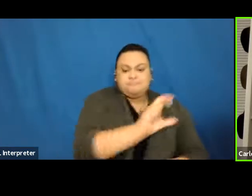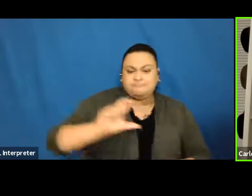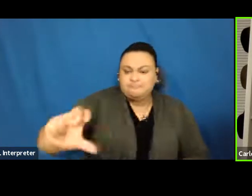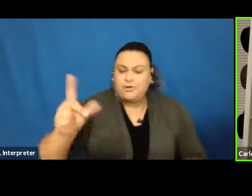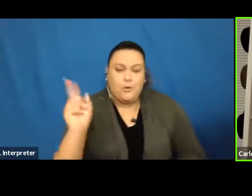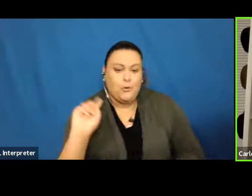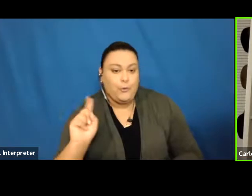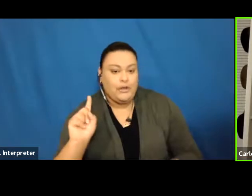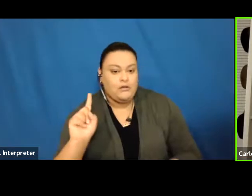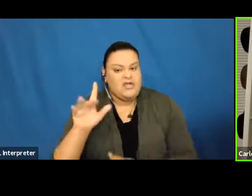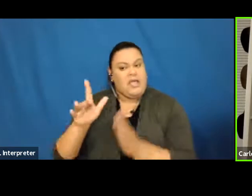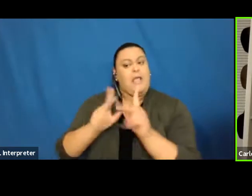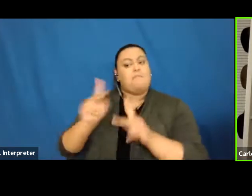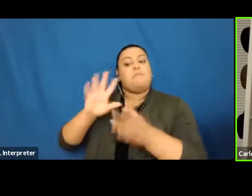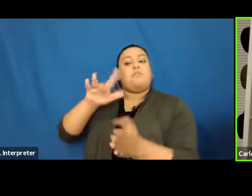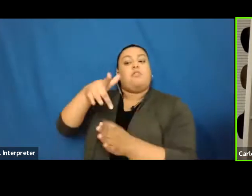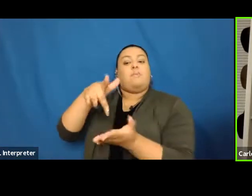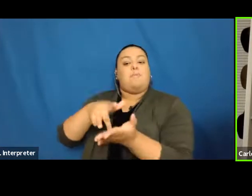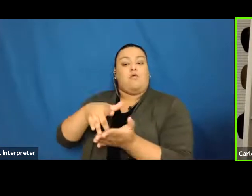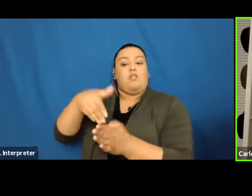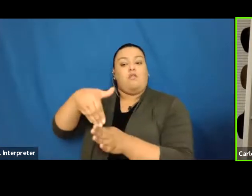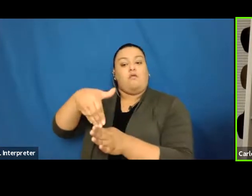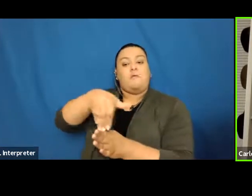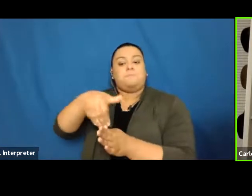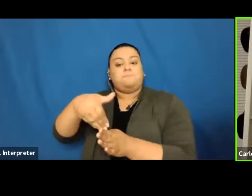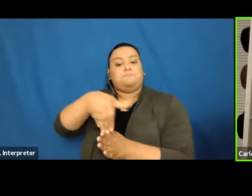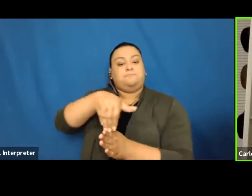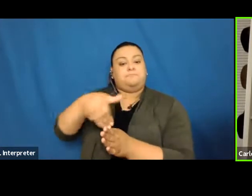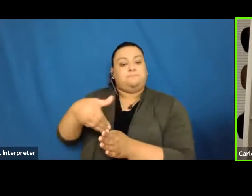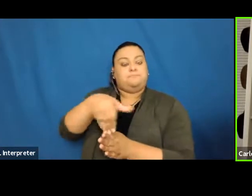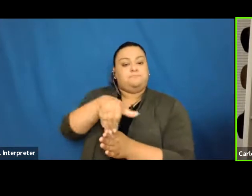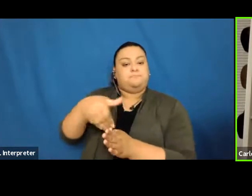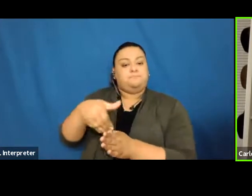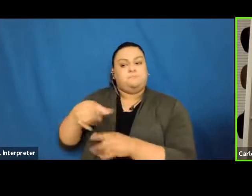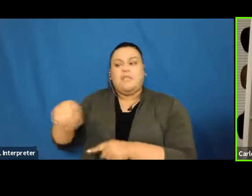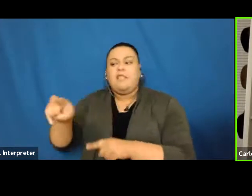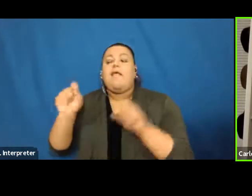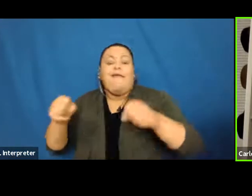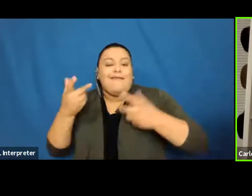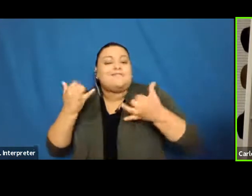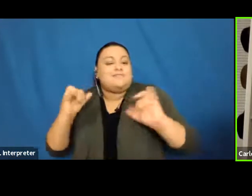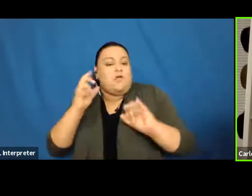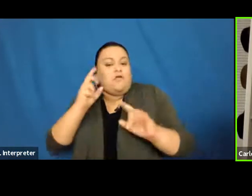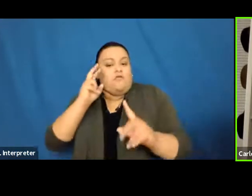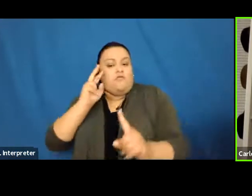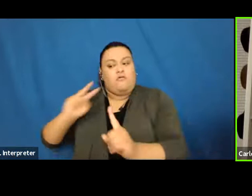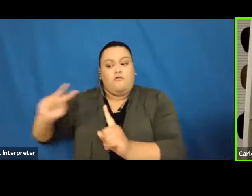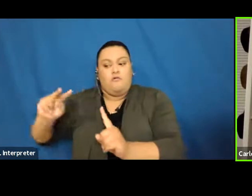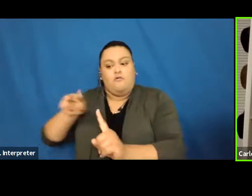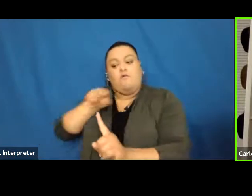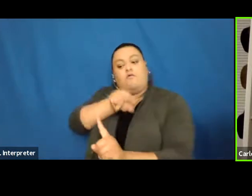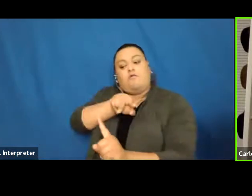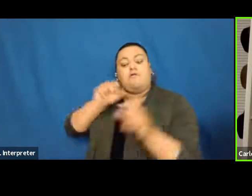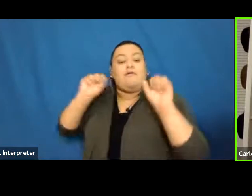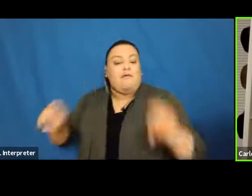in the middle, you know what I mean? That they haven't decided and they can see the pros and the cons of the issue. Okay, those are the folks I think have